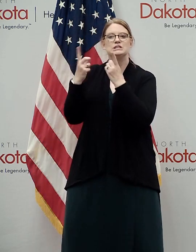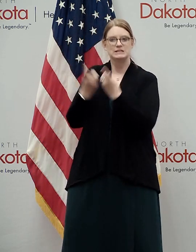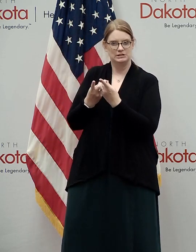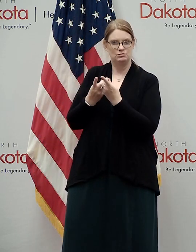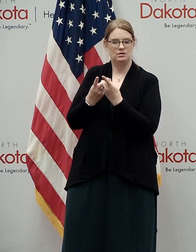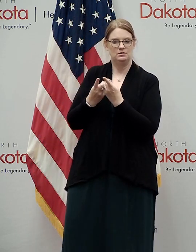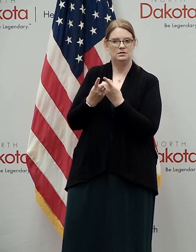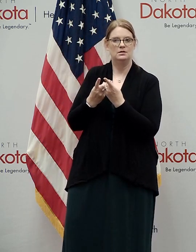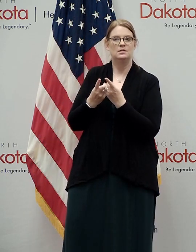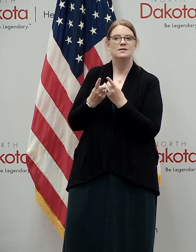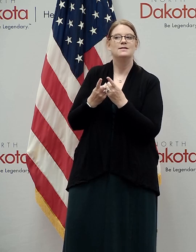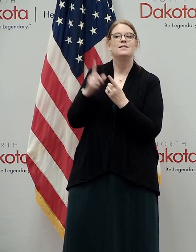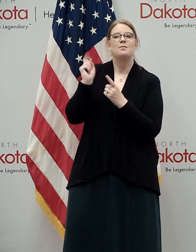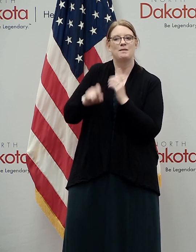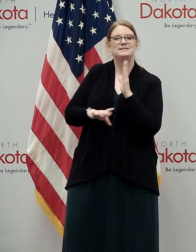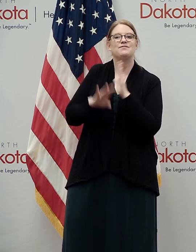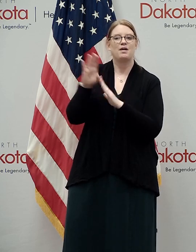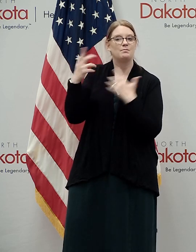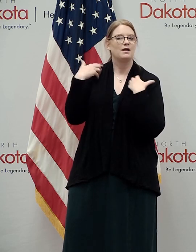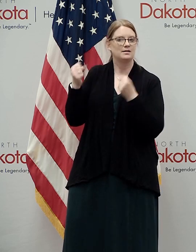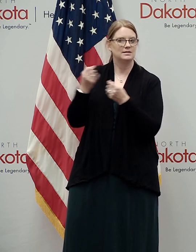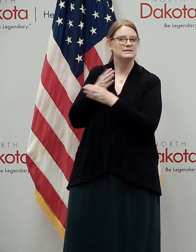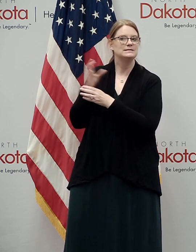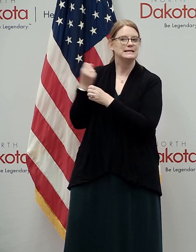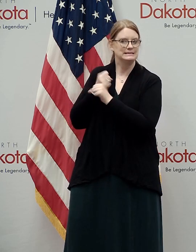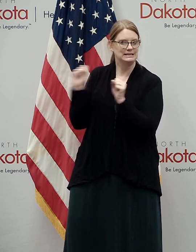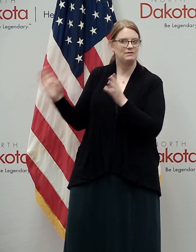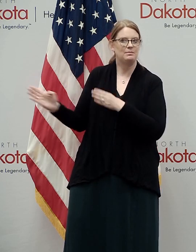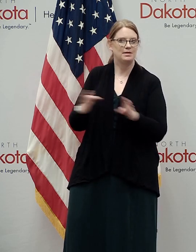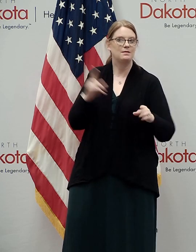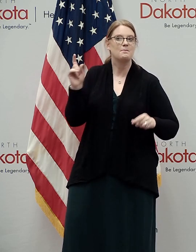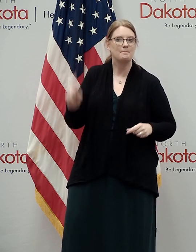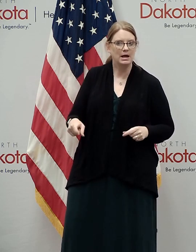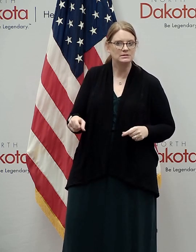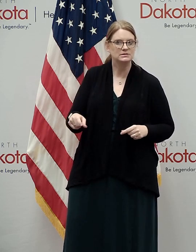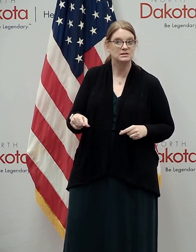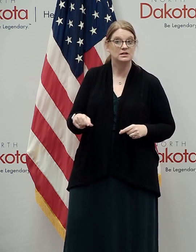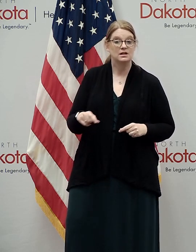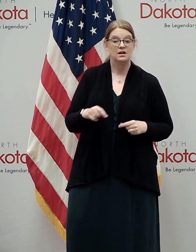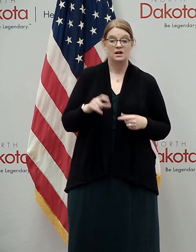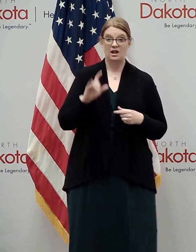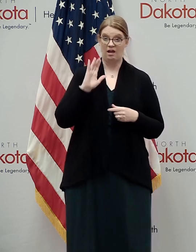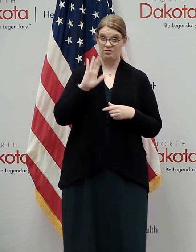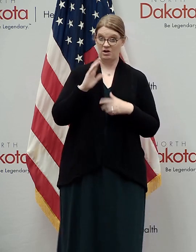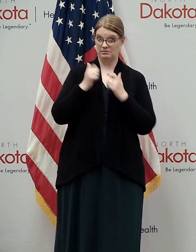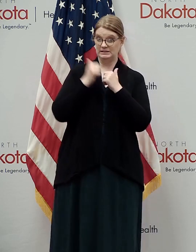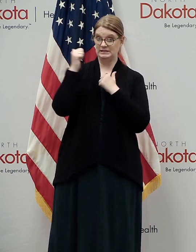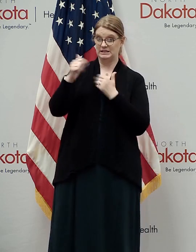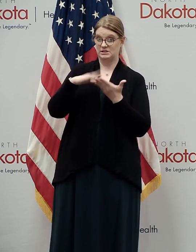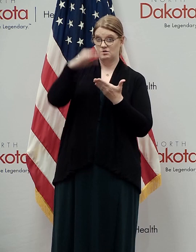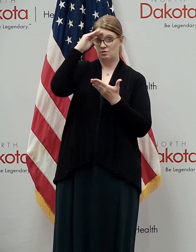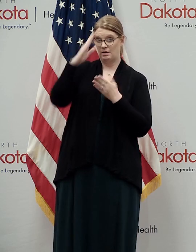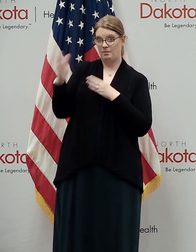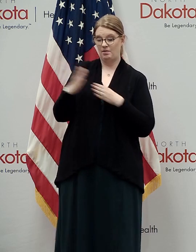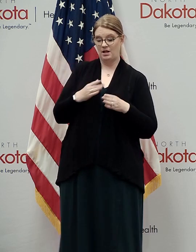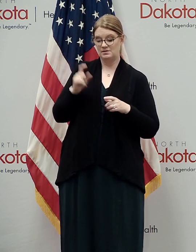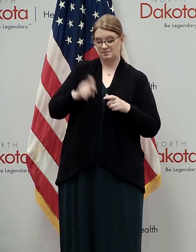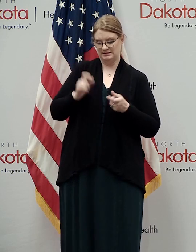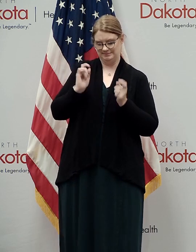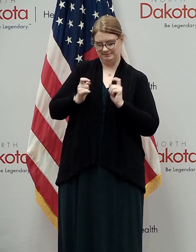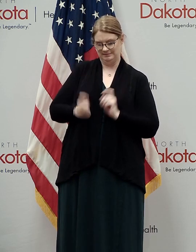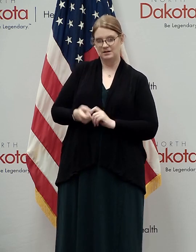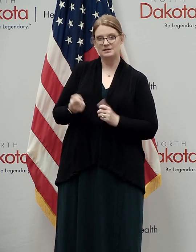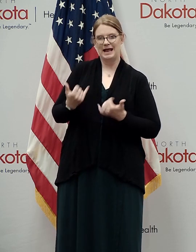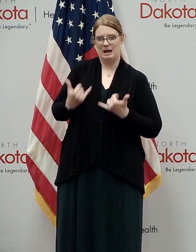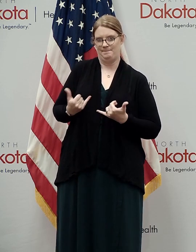develop a health and safety plan and update their distance learning plans. Both plans must